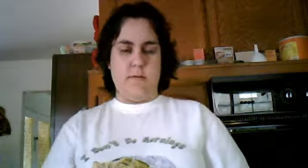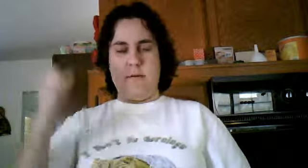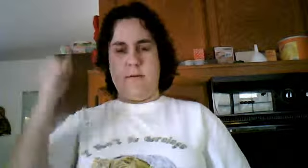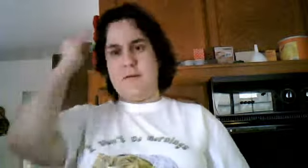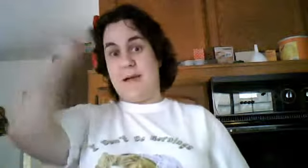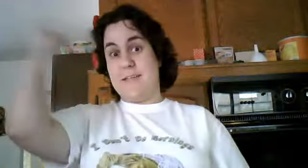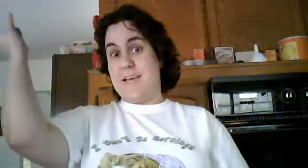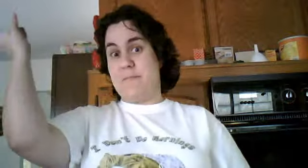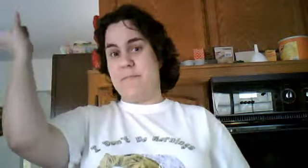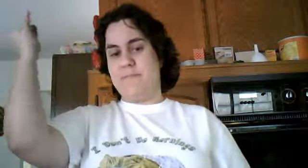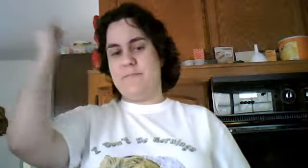Idea.